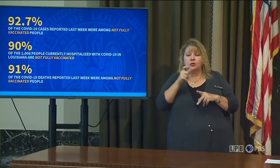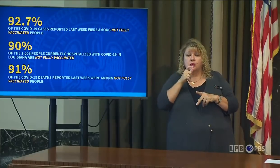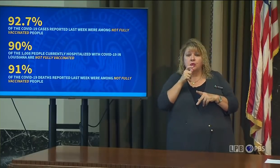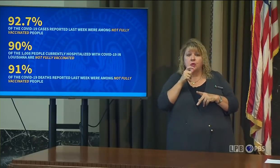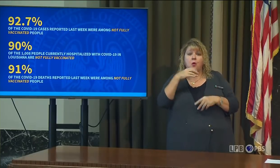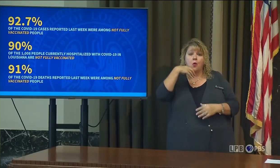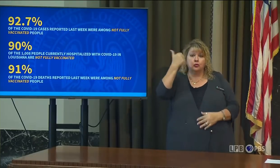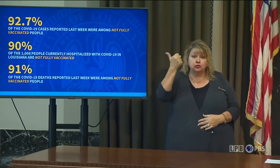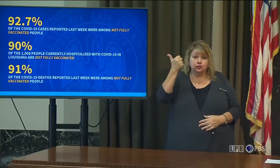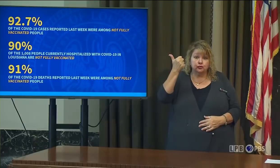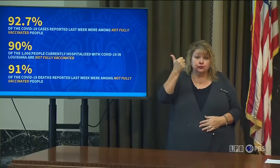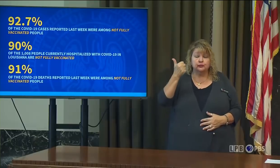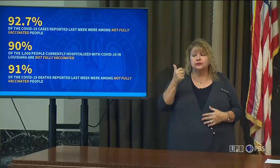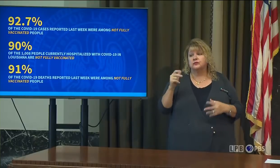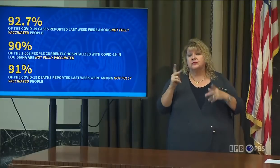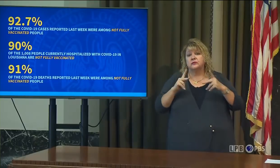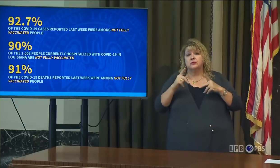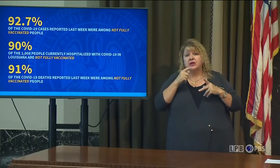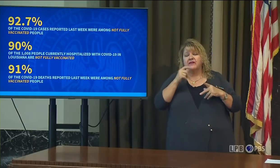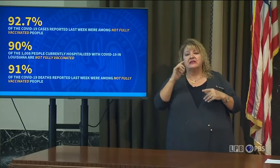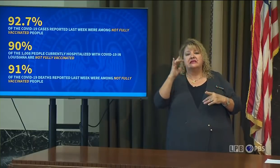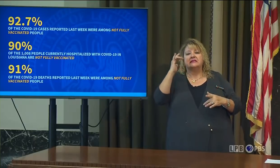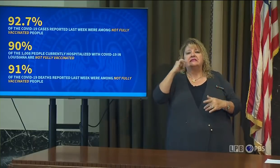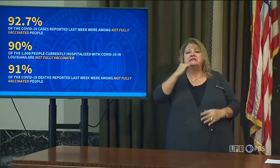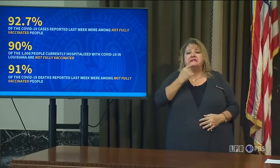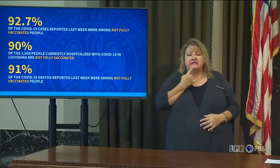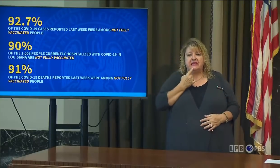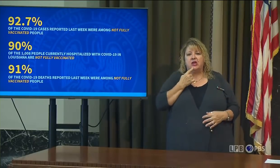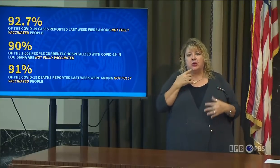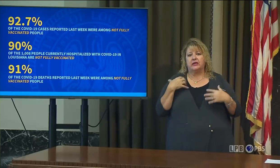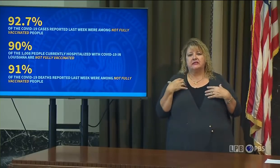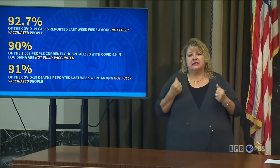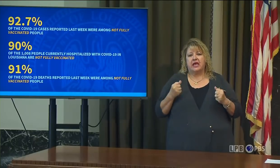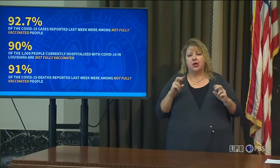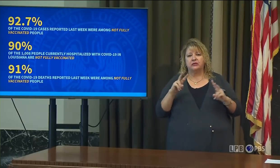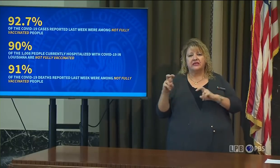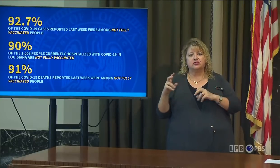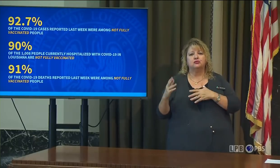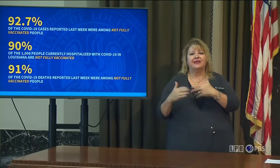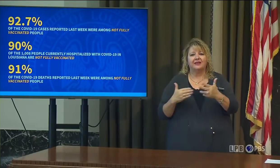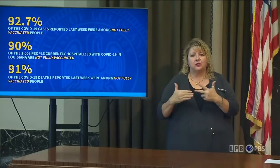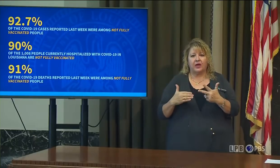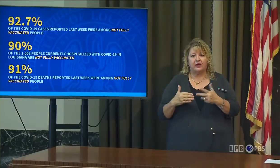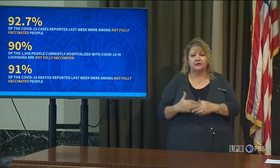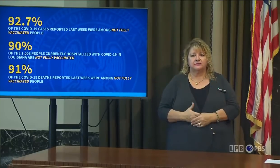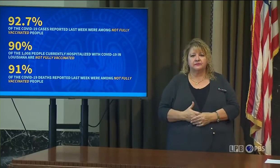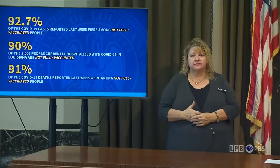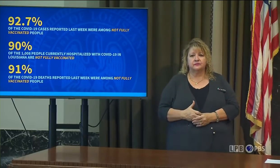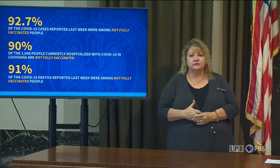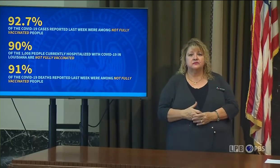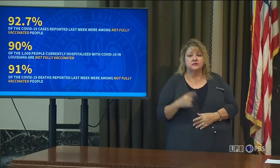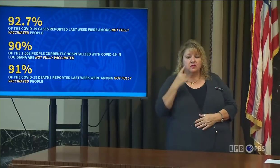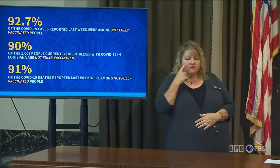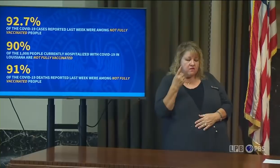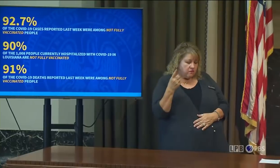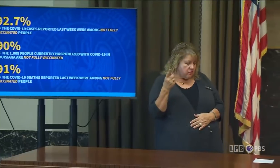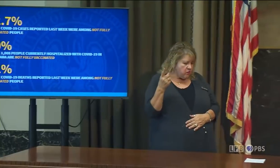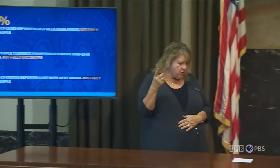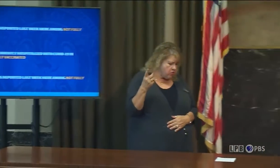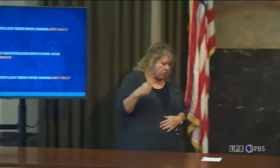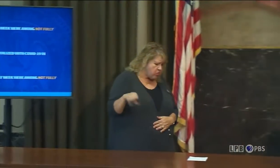advanced age and people that have serious underlying comorbidities. Of all the serious breakthrough cases that we have